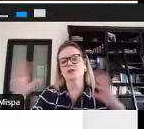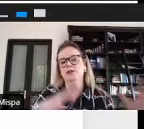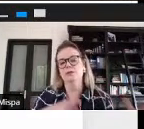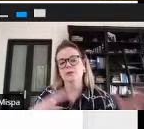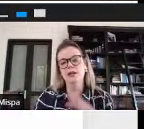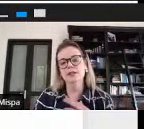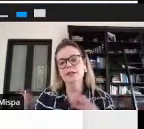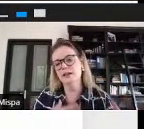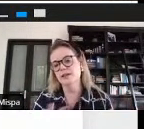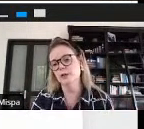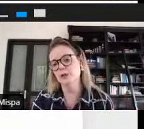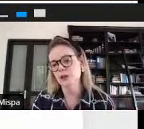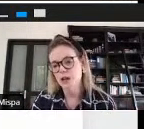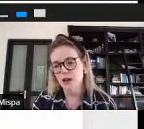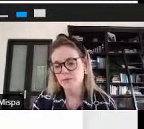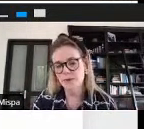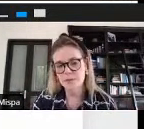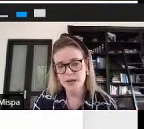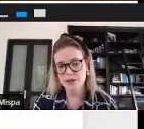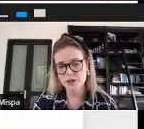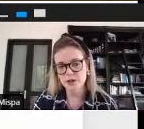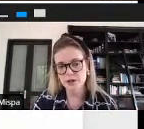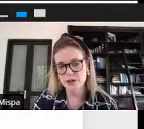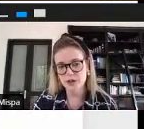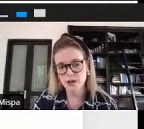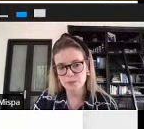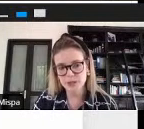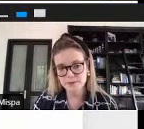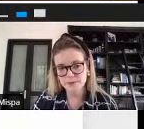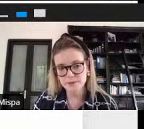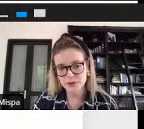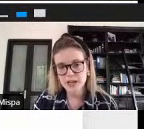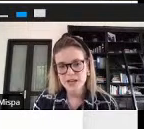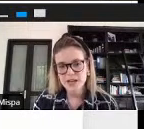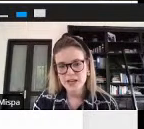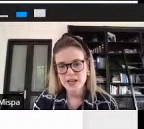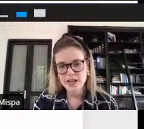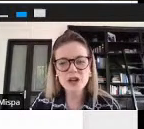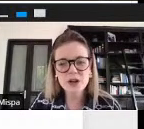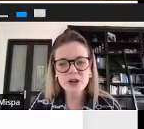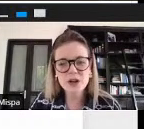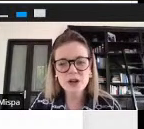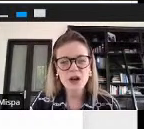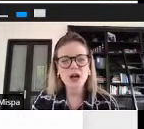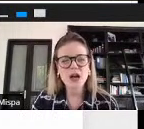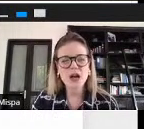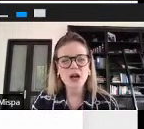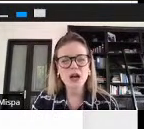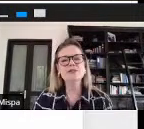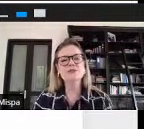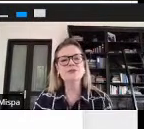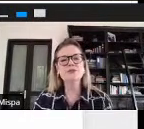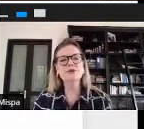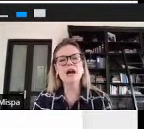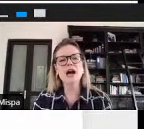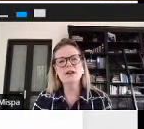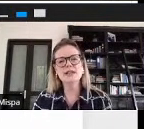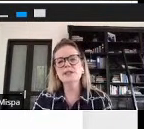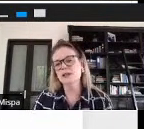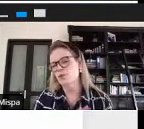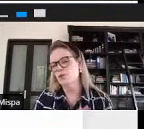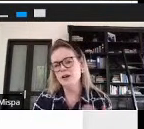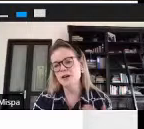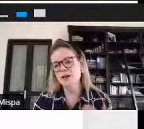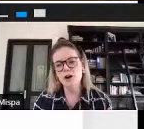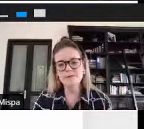is also held accountable from that point of view. Then also, and this is